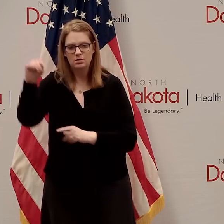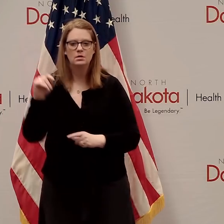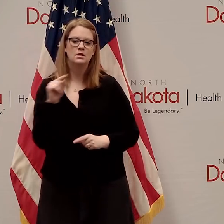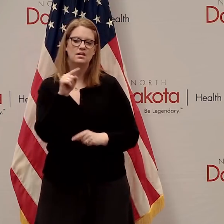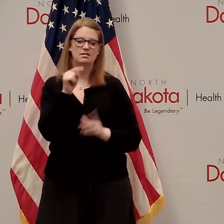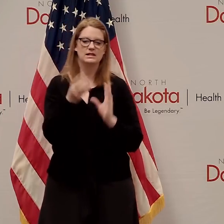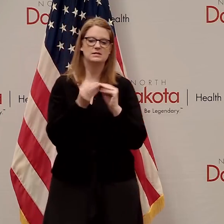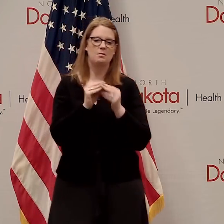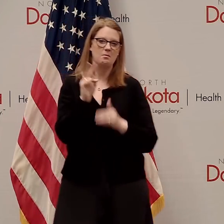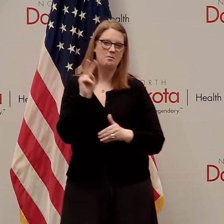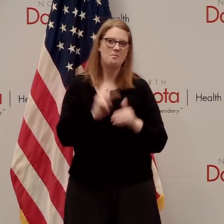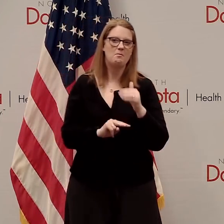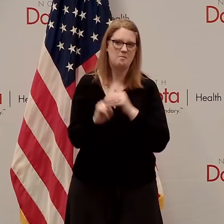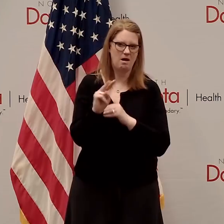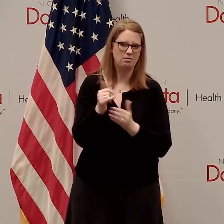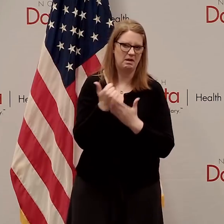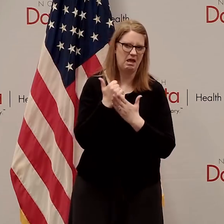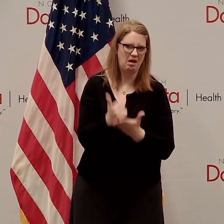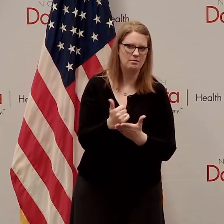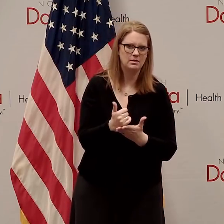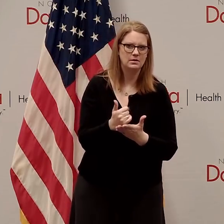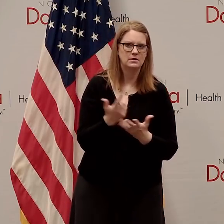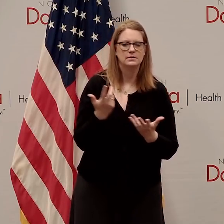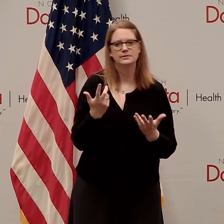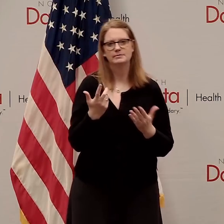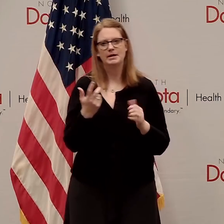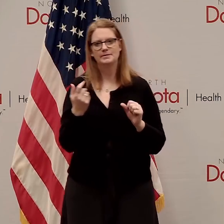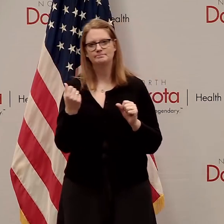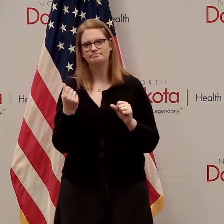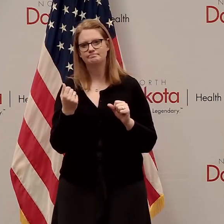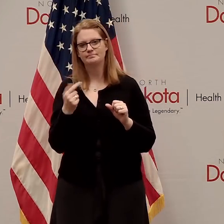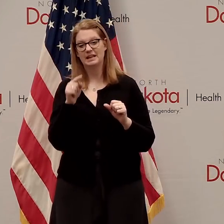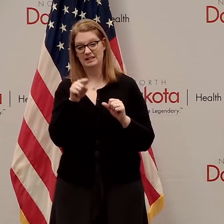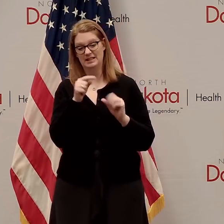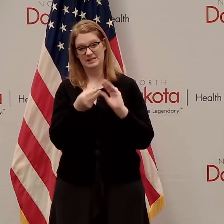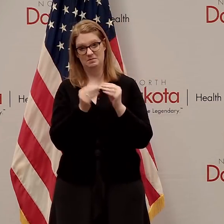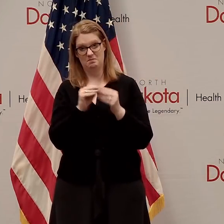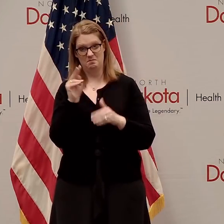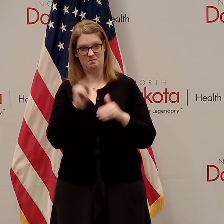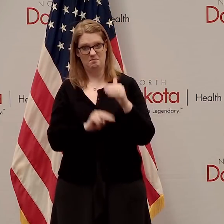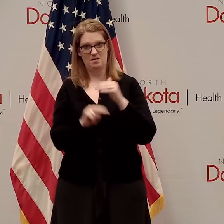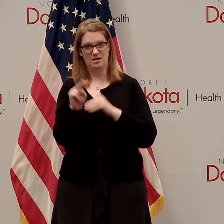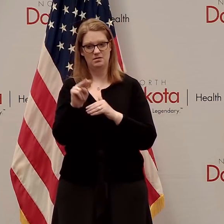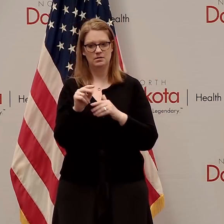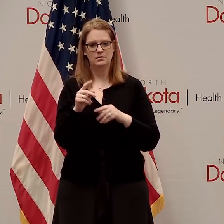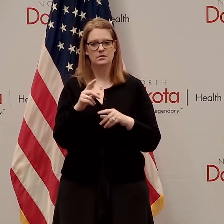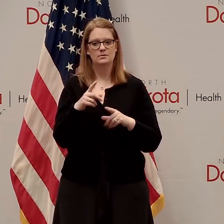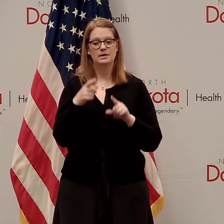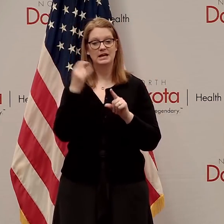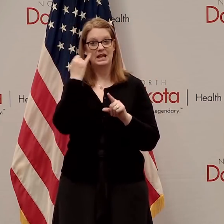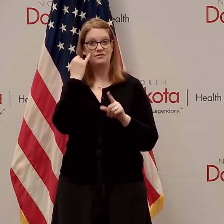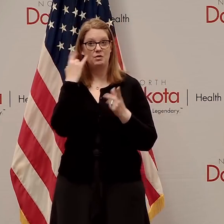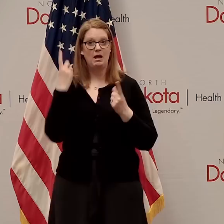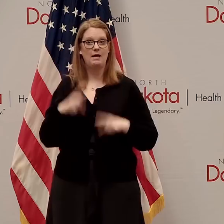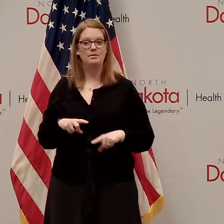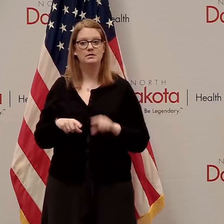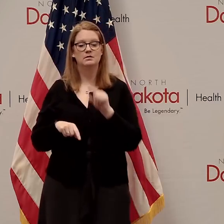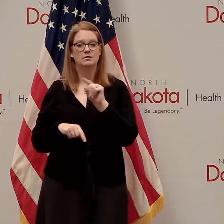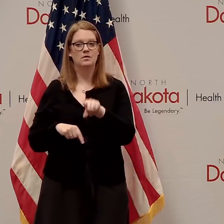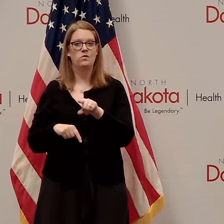forward because you can predict a model in this model, but if you plug into this model and say, hey, we're going to